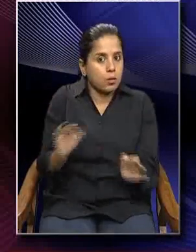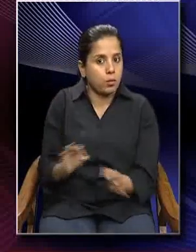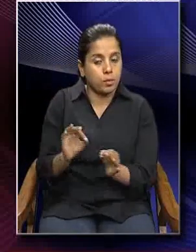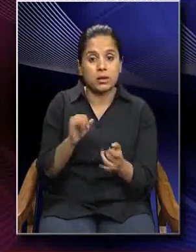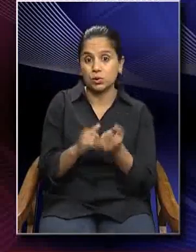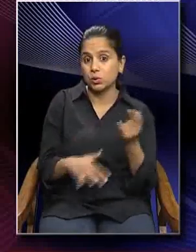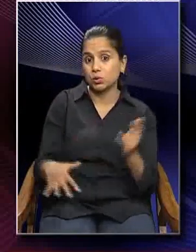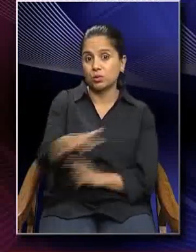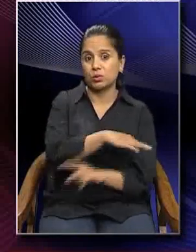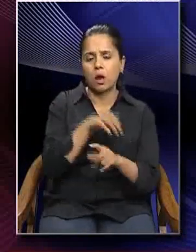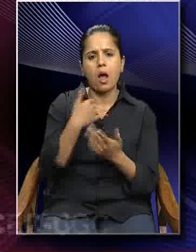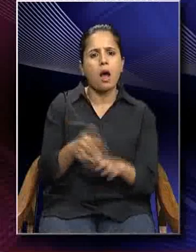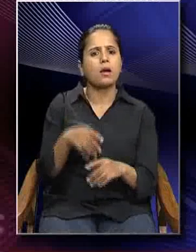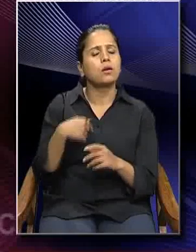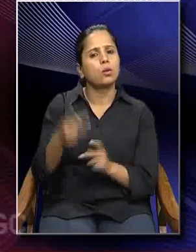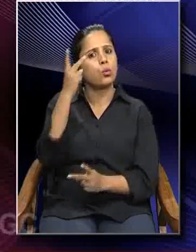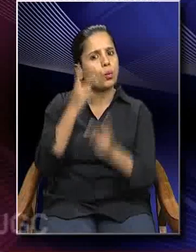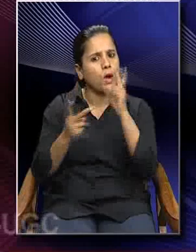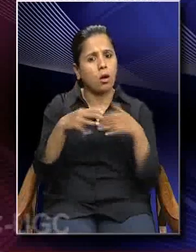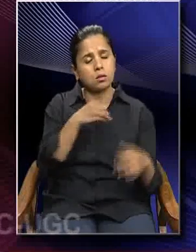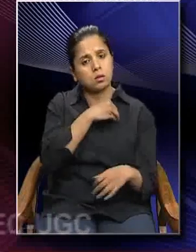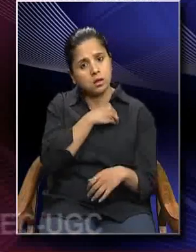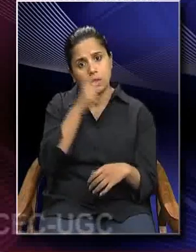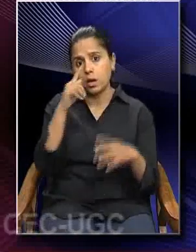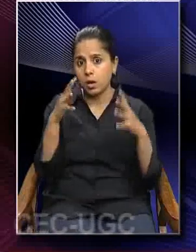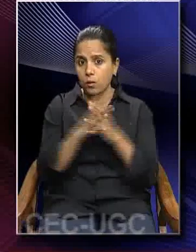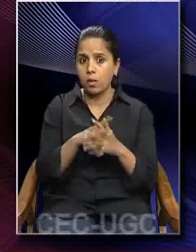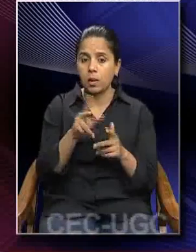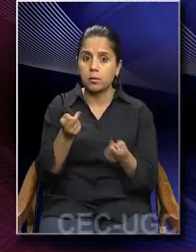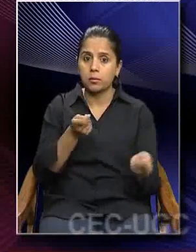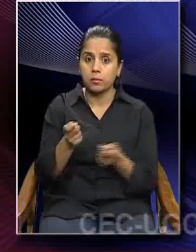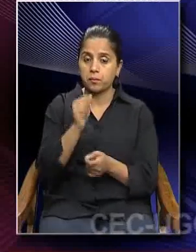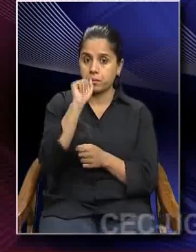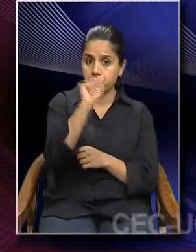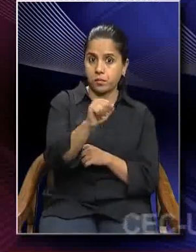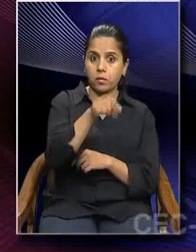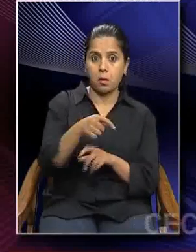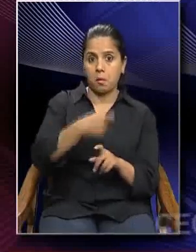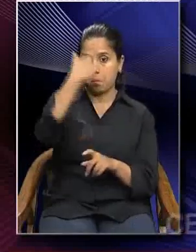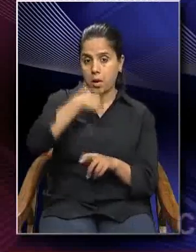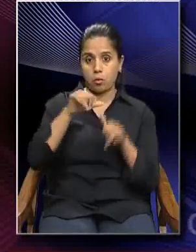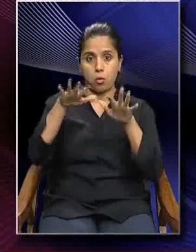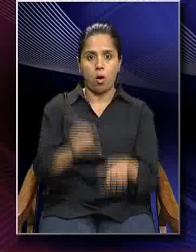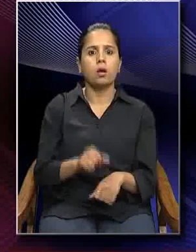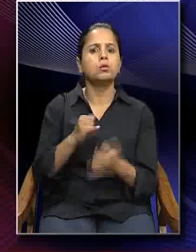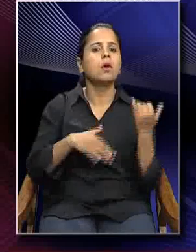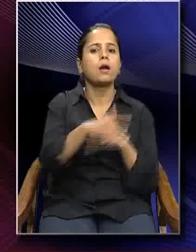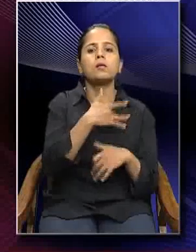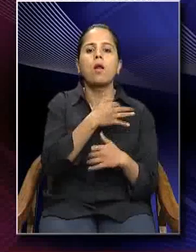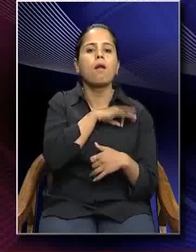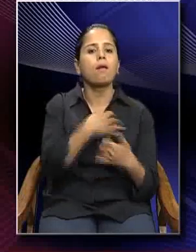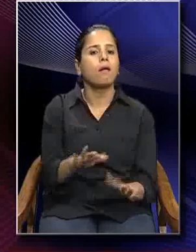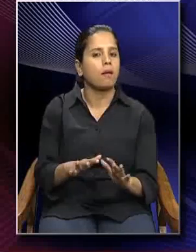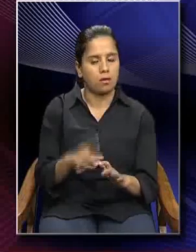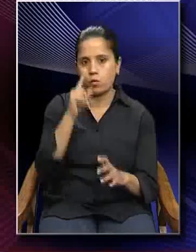could not visualize or tolerate a woman handling her own personal property.